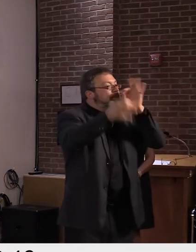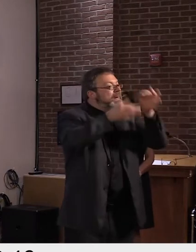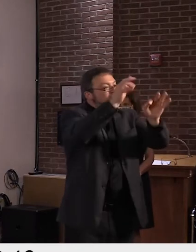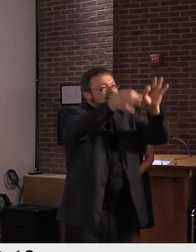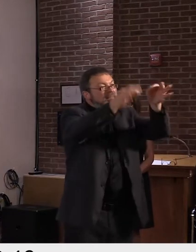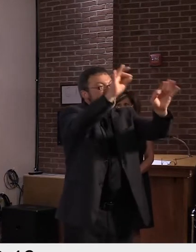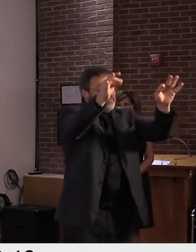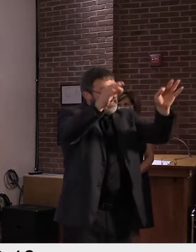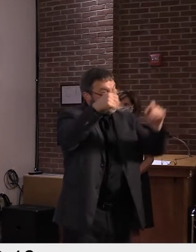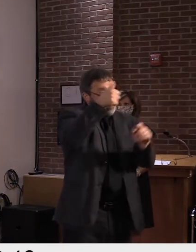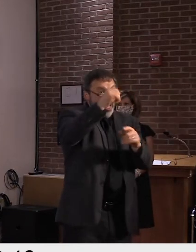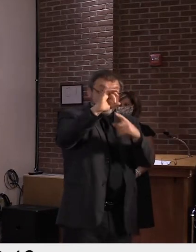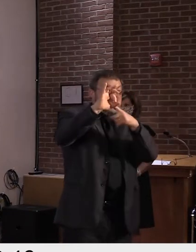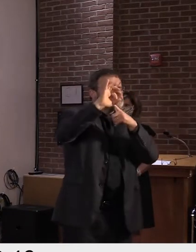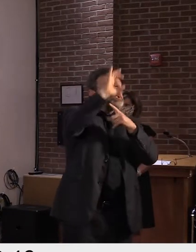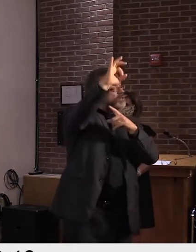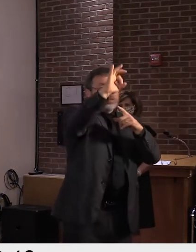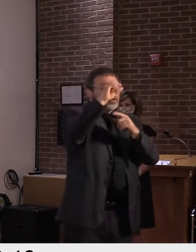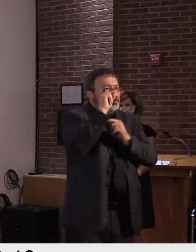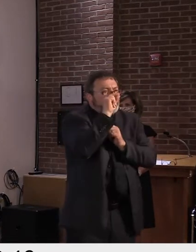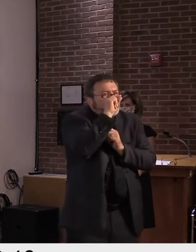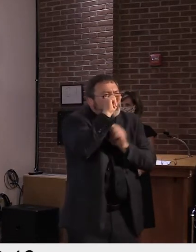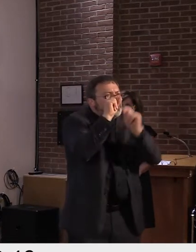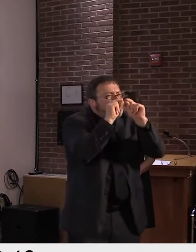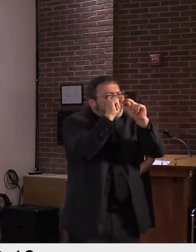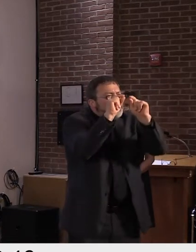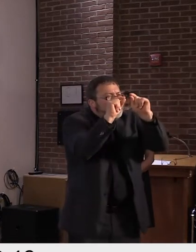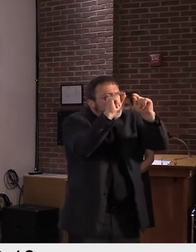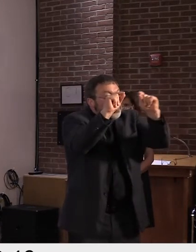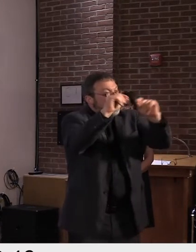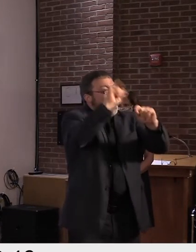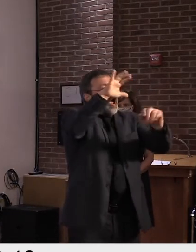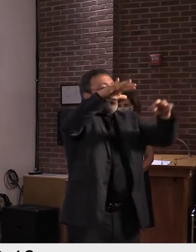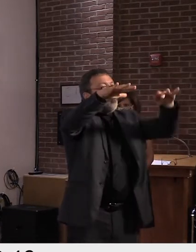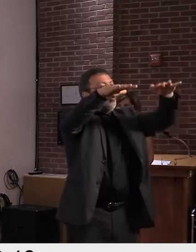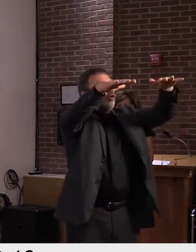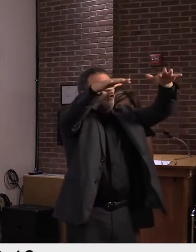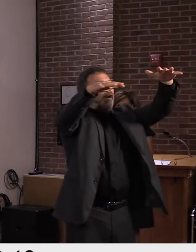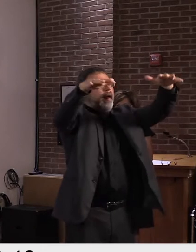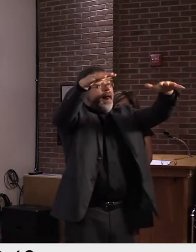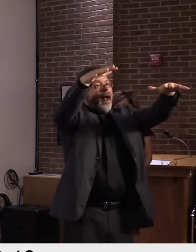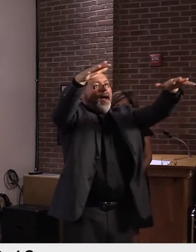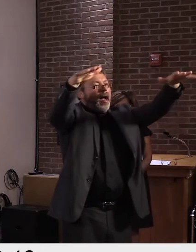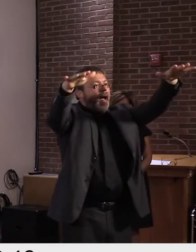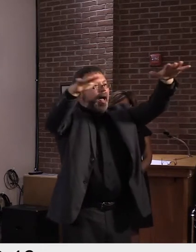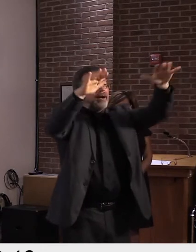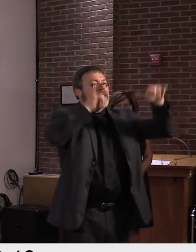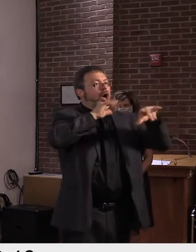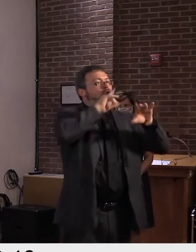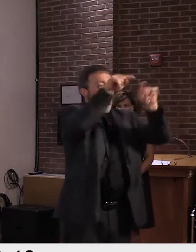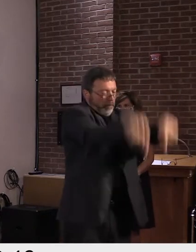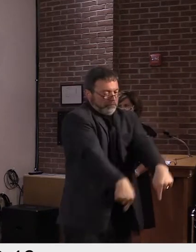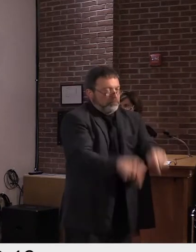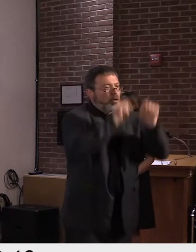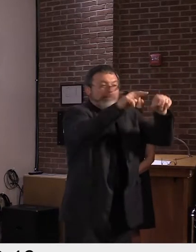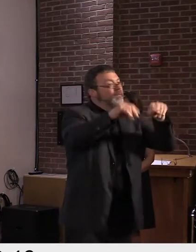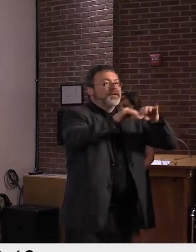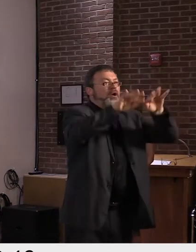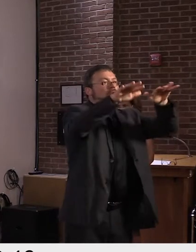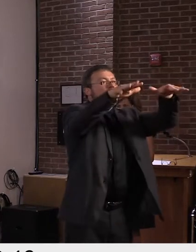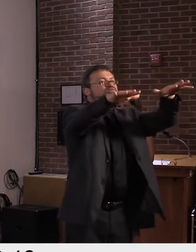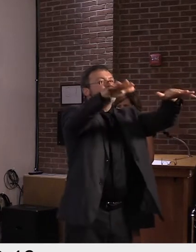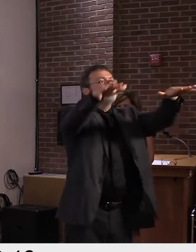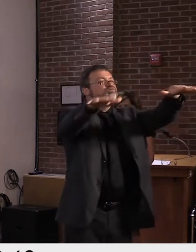we breathe longer than the droplets. You get it when the droplets land on your mouth or nose, or possibly